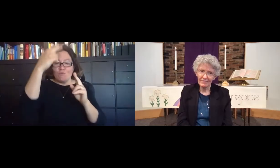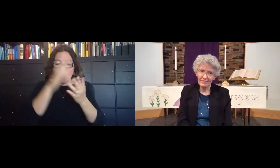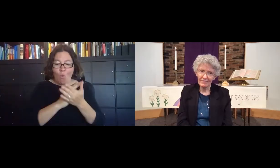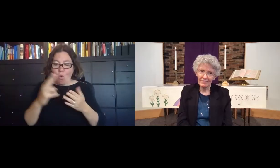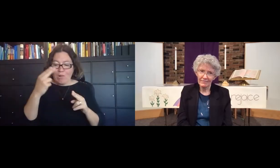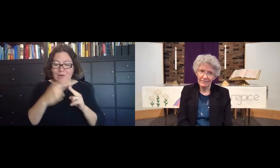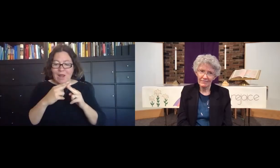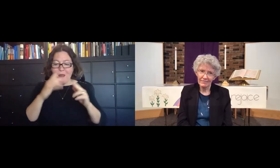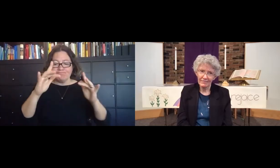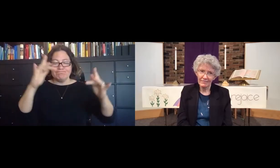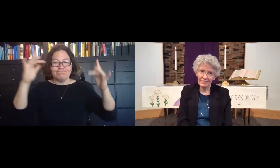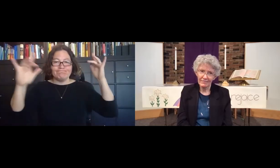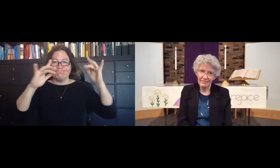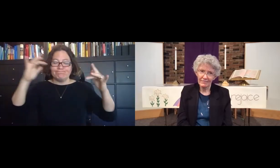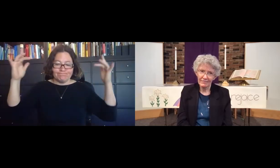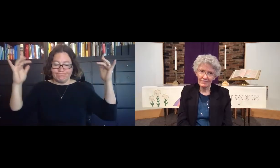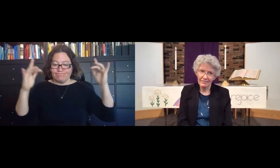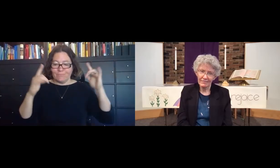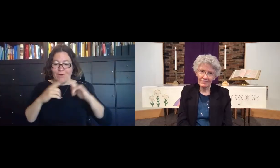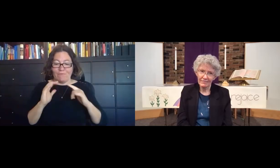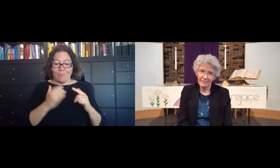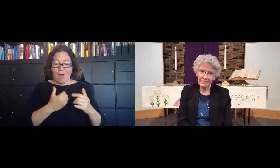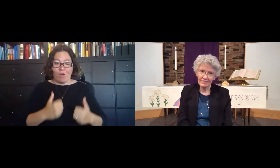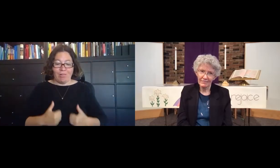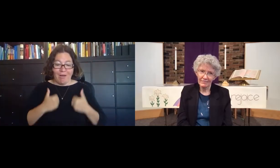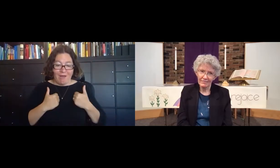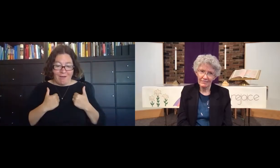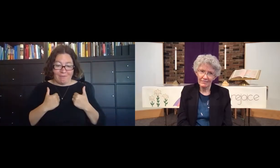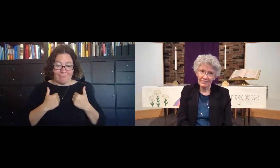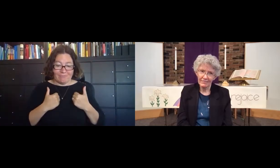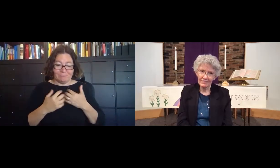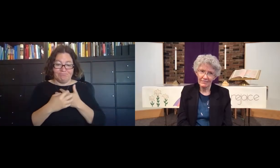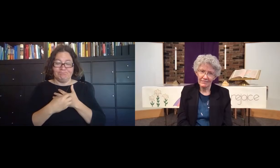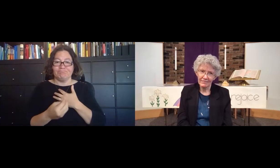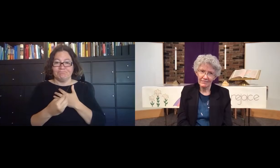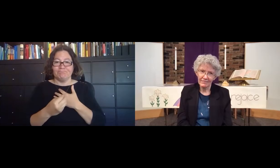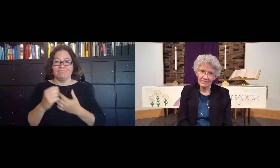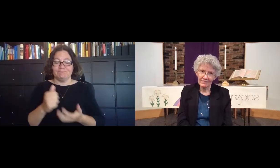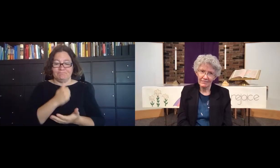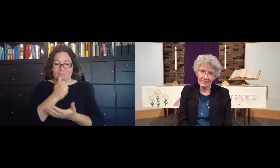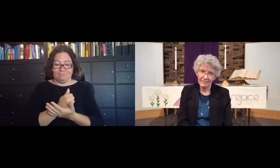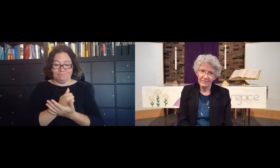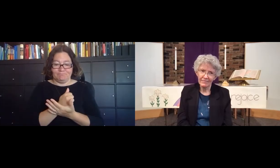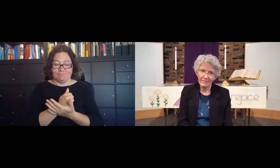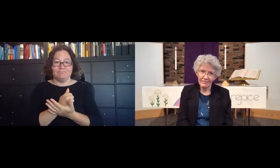Let the glory of your holy name shine from our lives. And together we